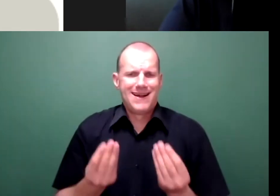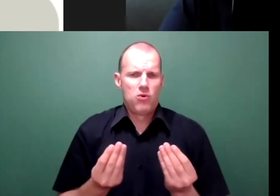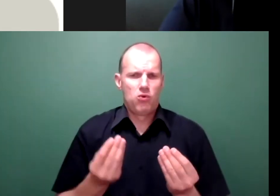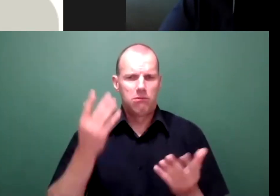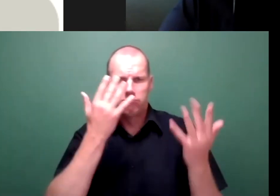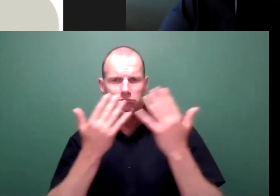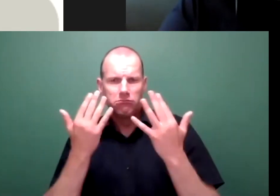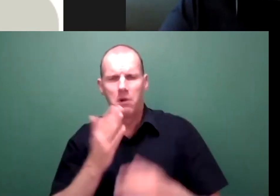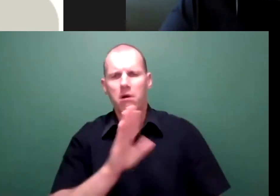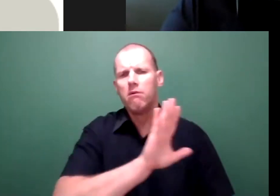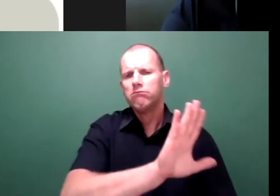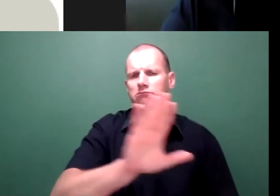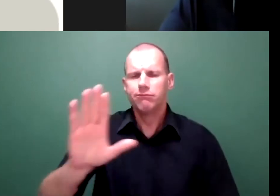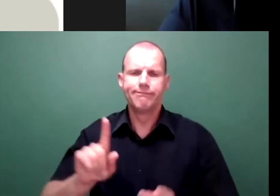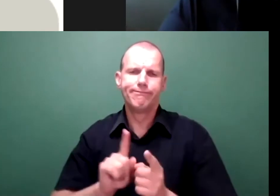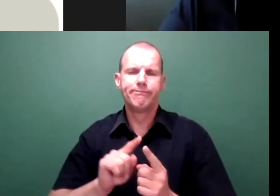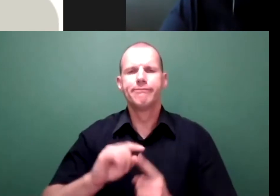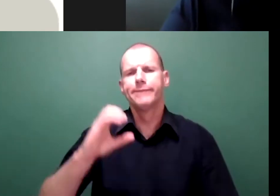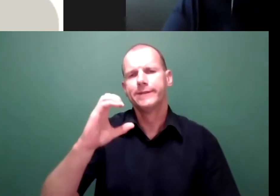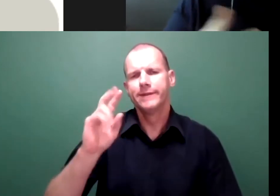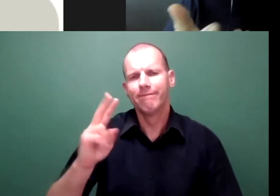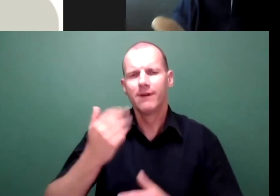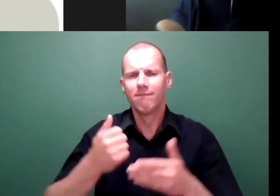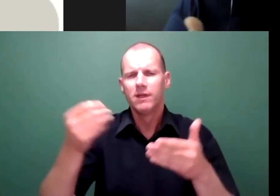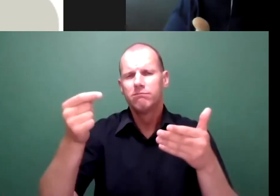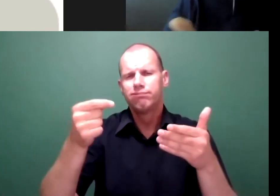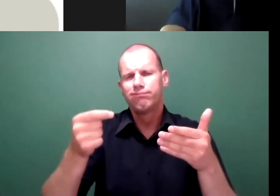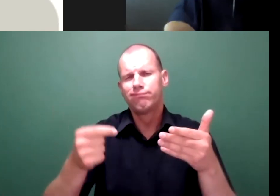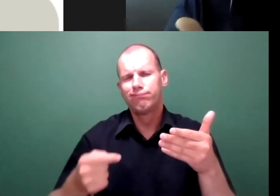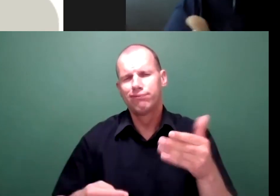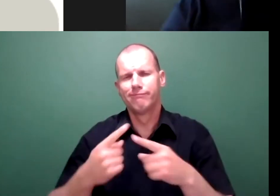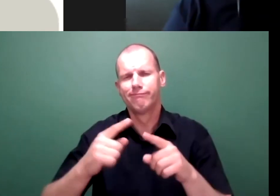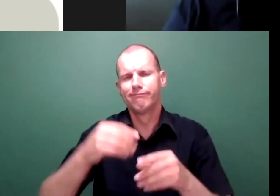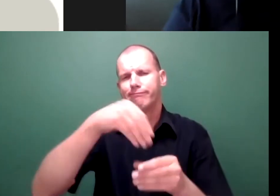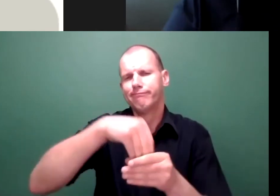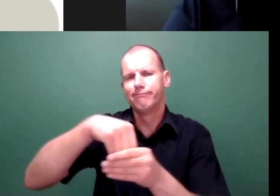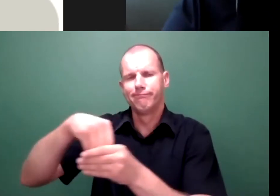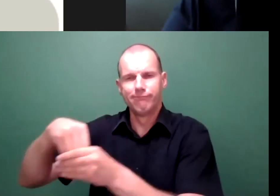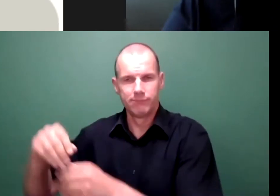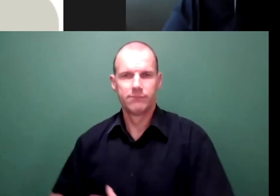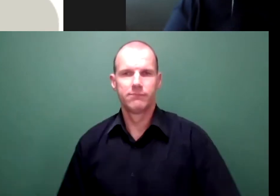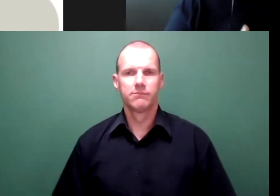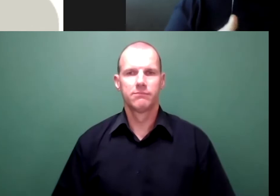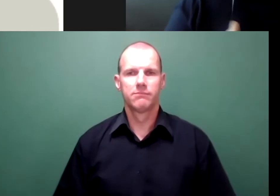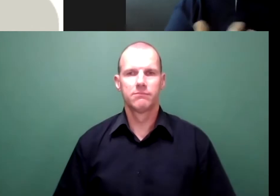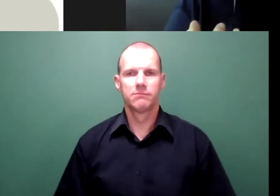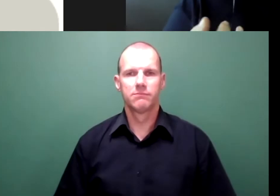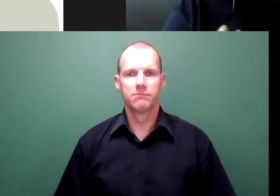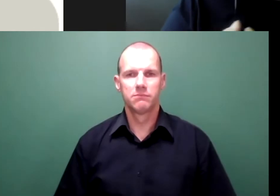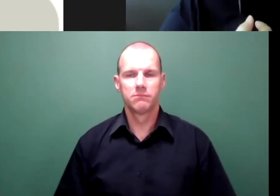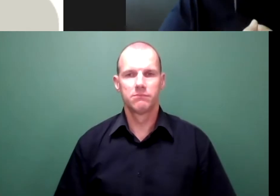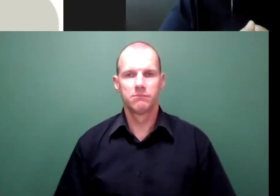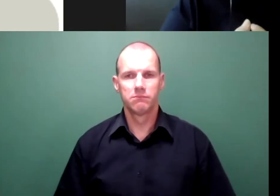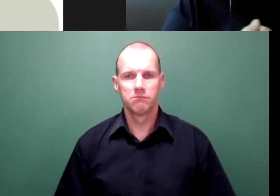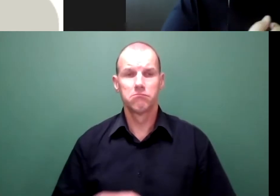this accreditation process. So how do we select the interpreters? They need to